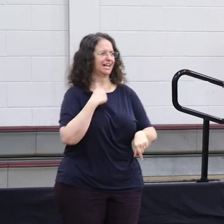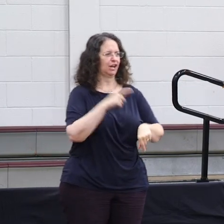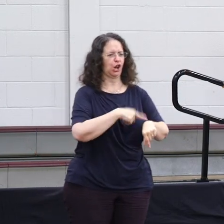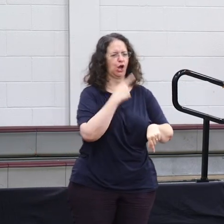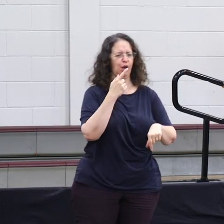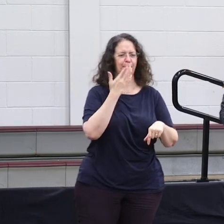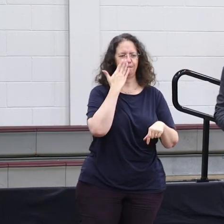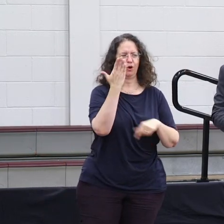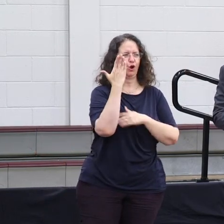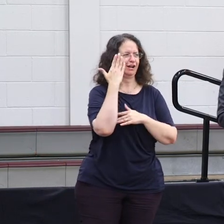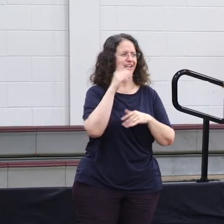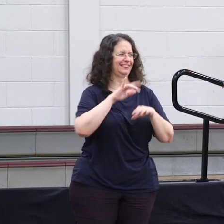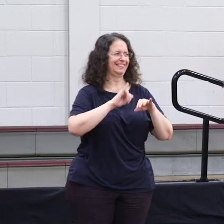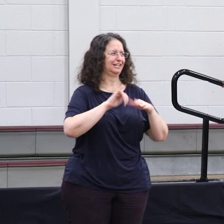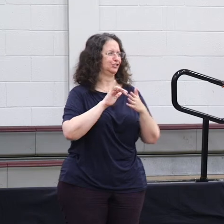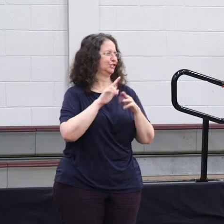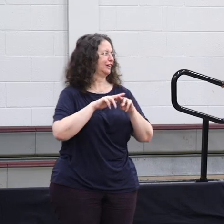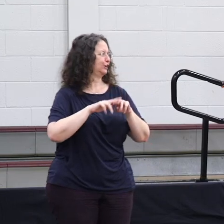chair, too.